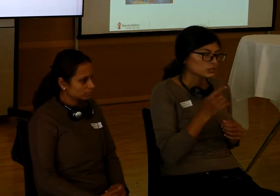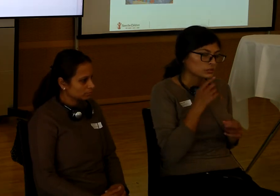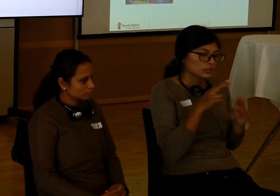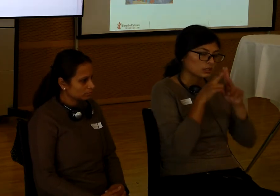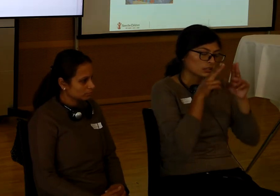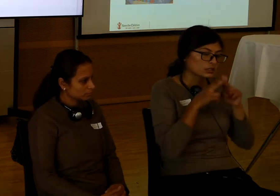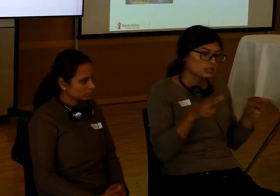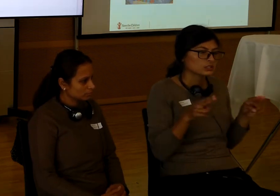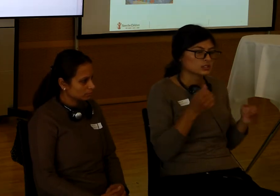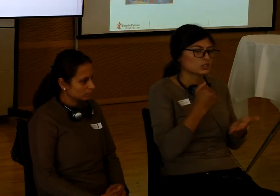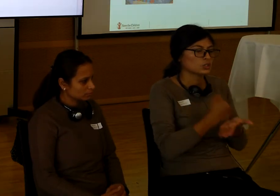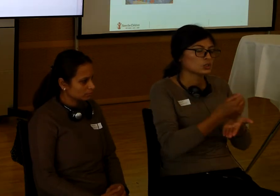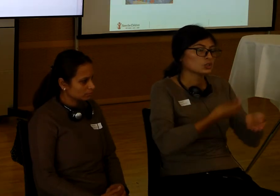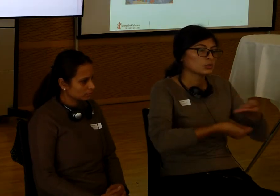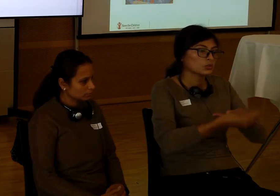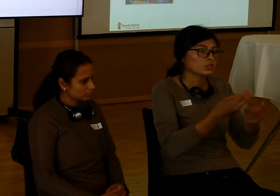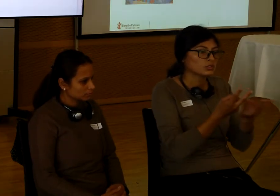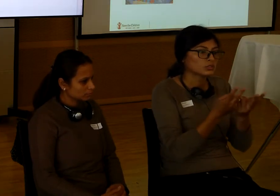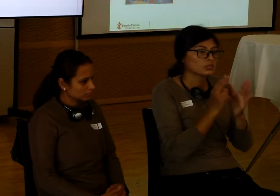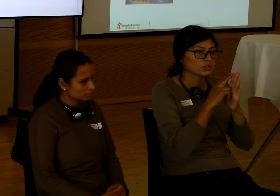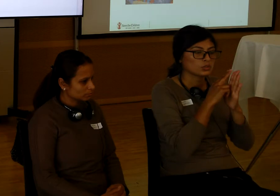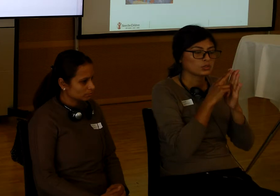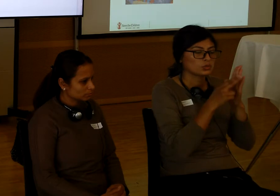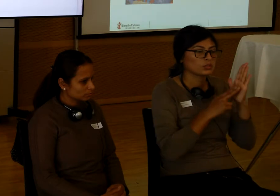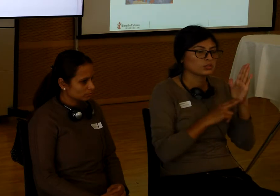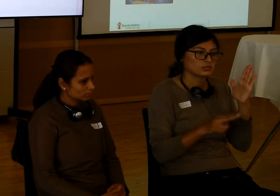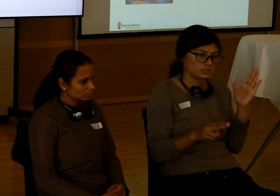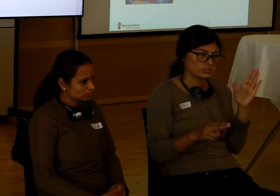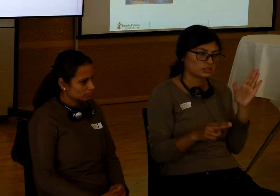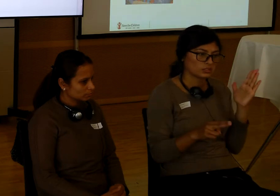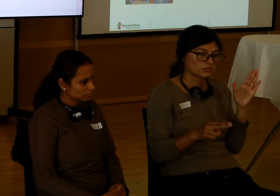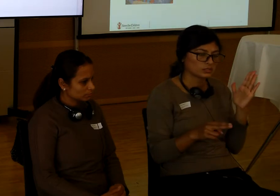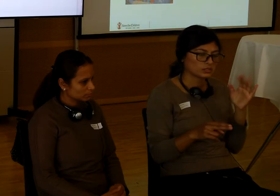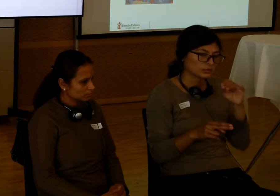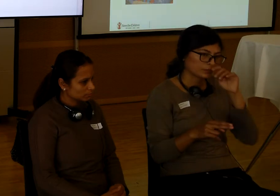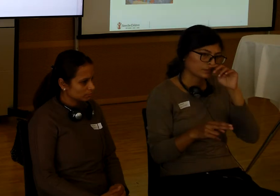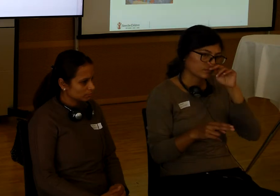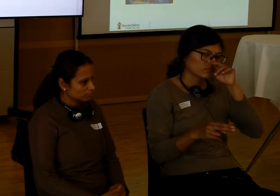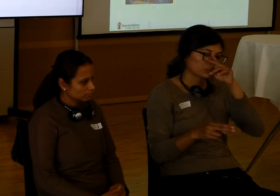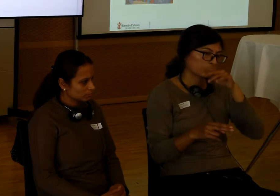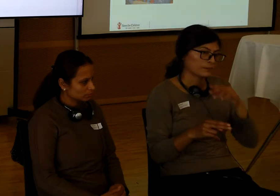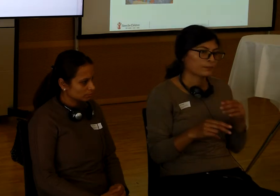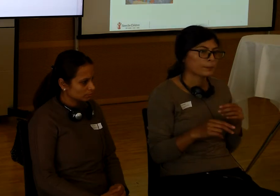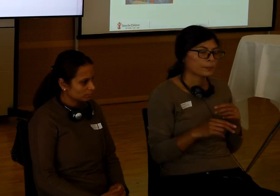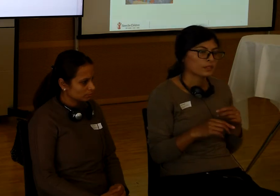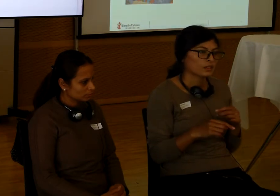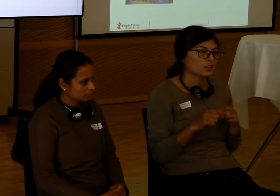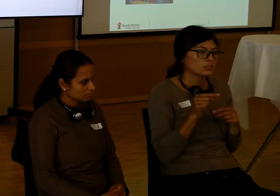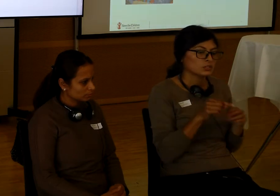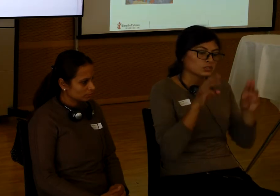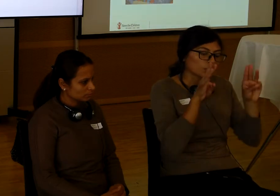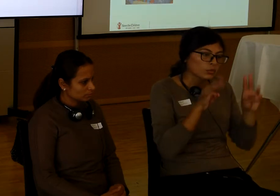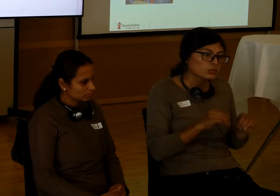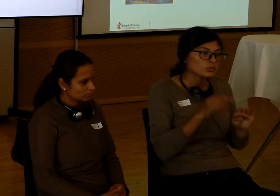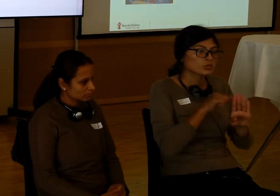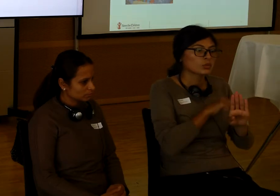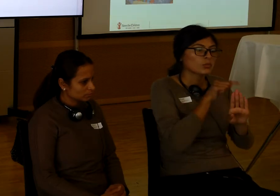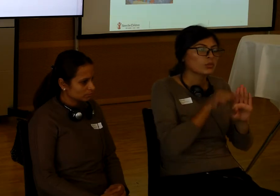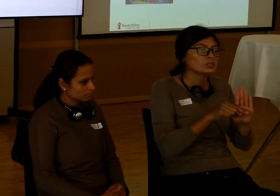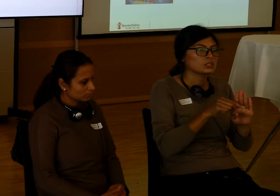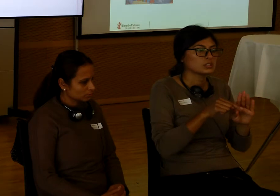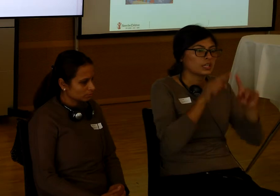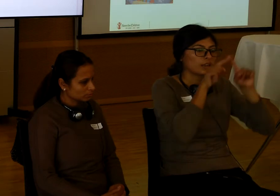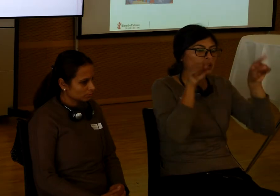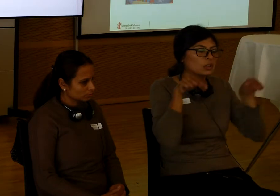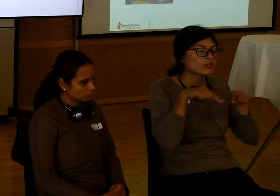international treaties like the UN Convention on the Rights of Persons with Disabilities are important policy frameworks